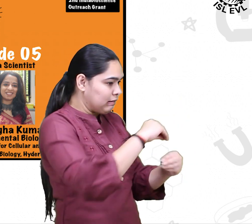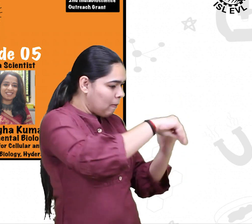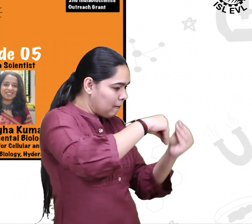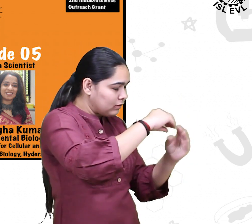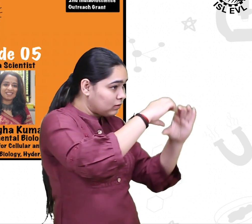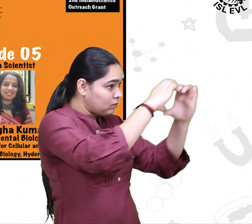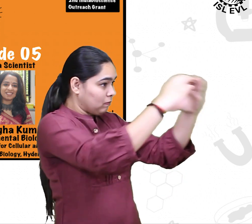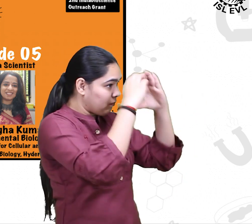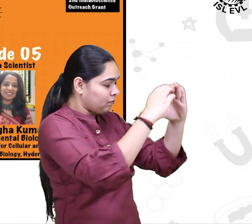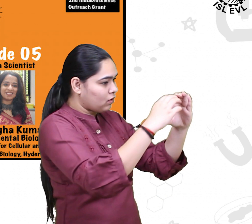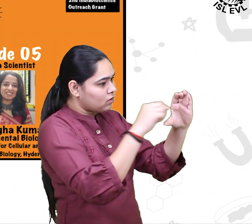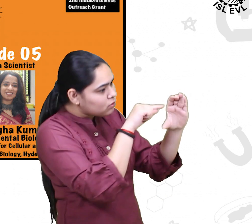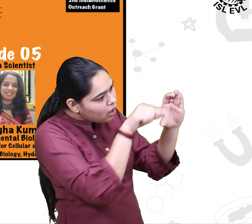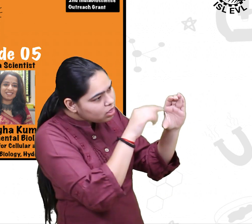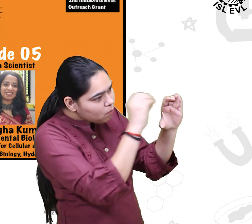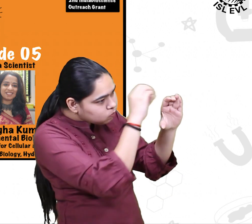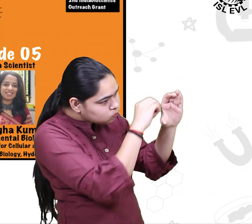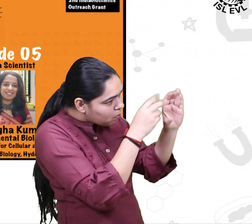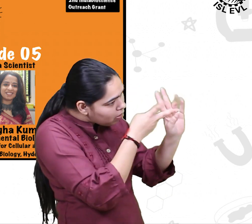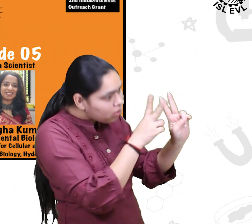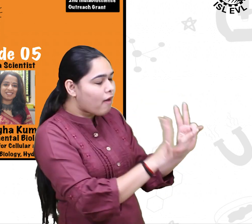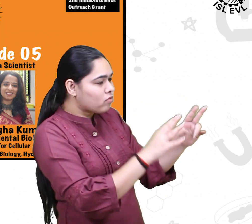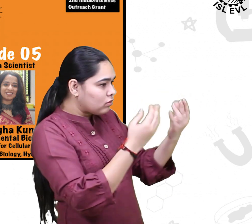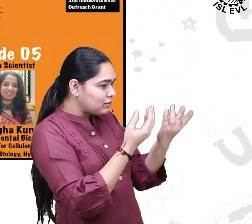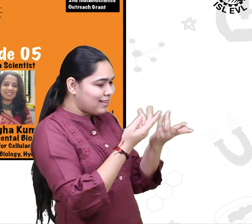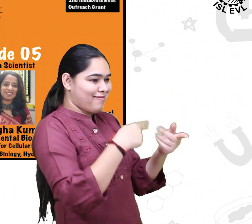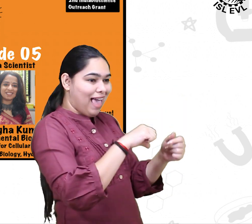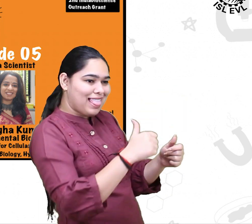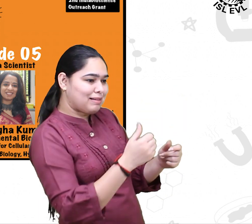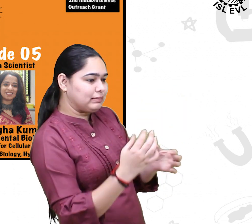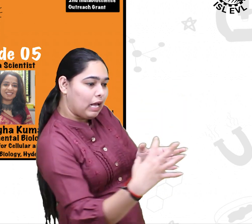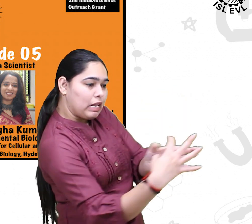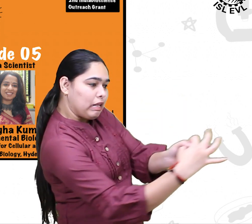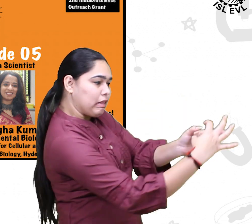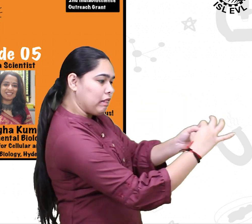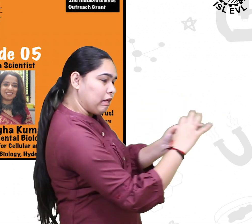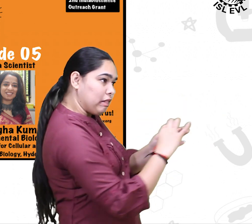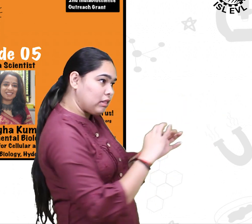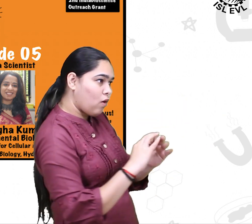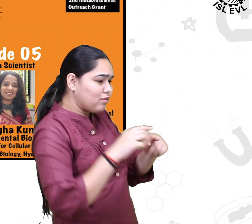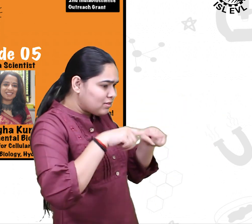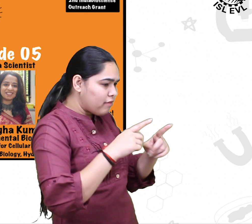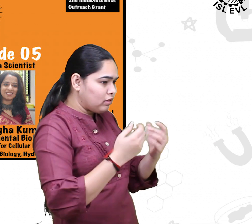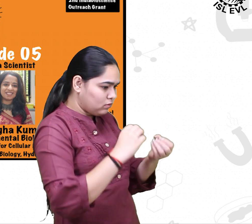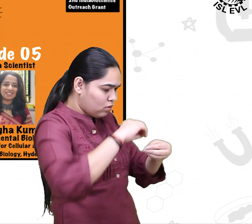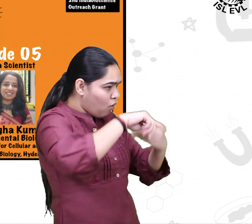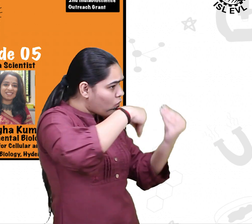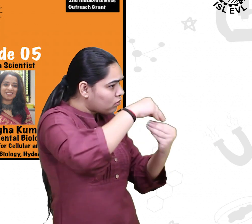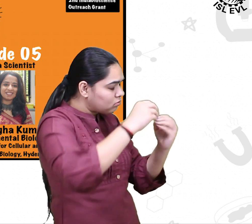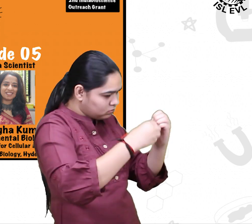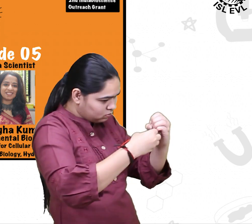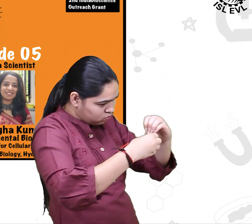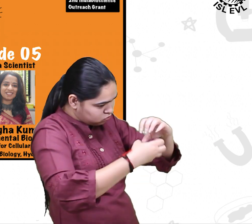has all the information stacked up inside it to form a complete individual, right? And